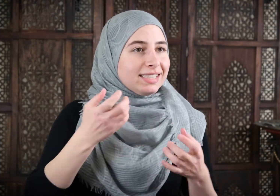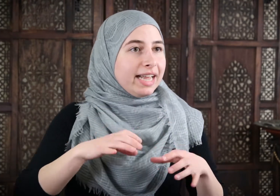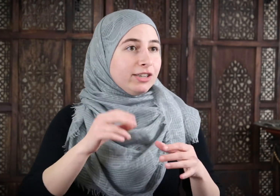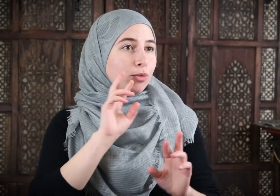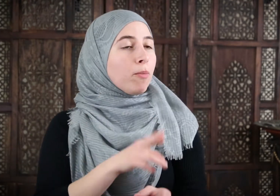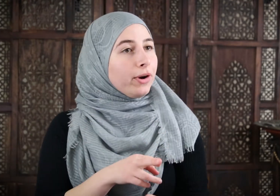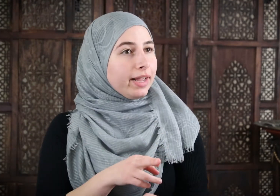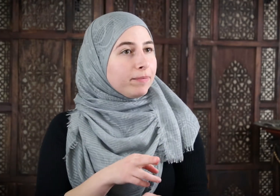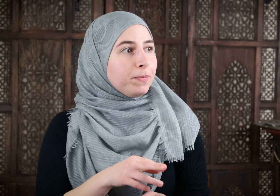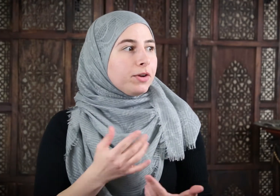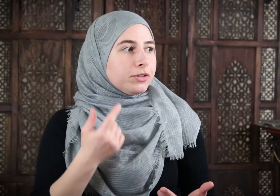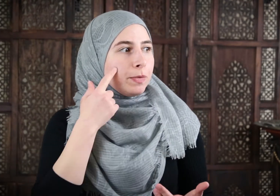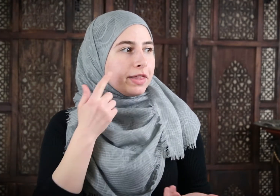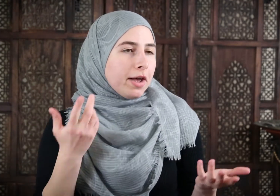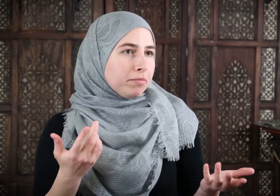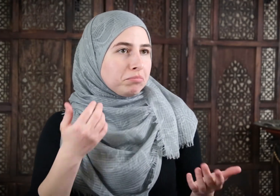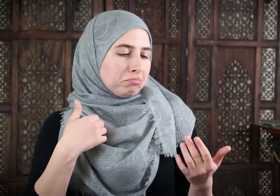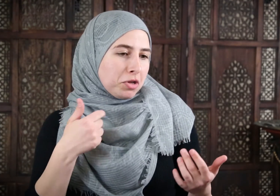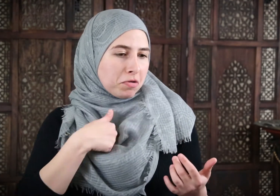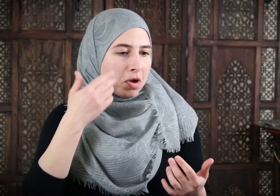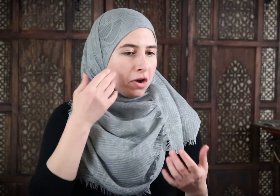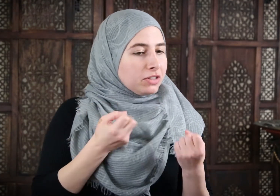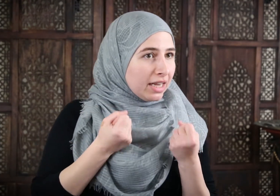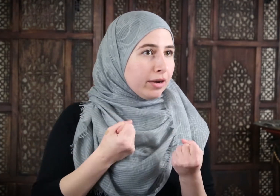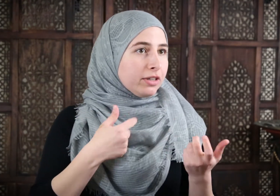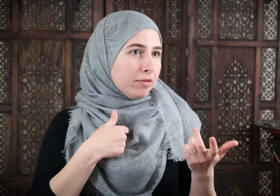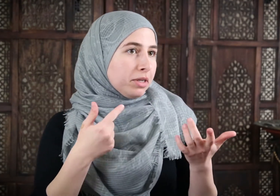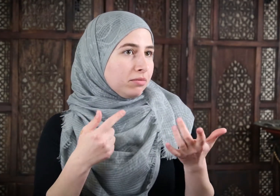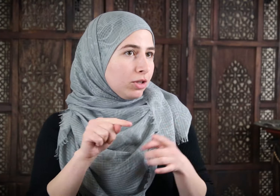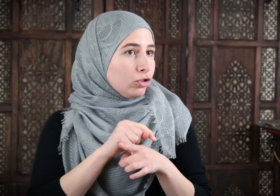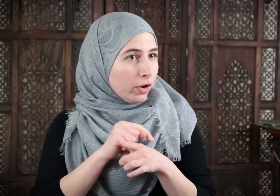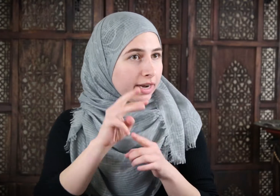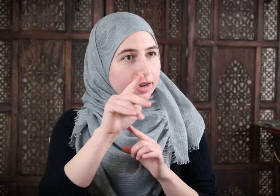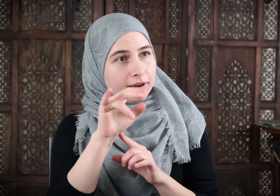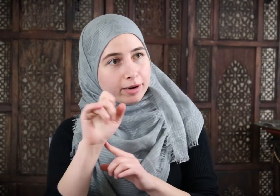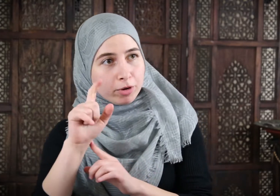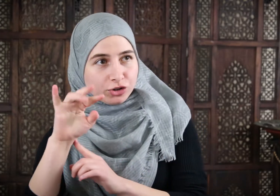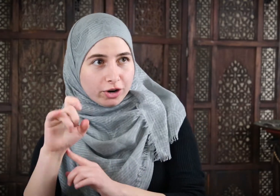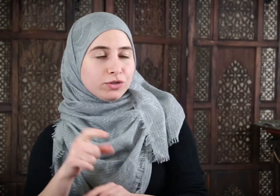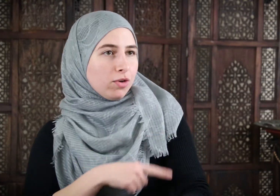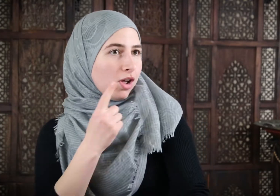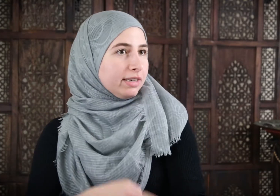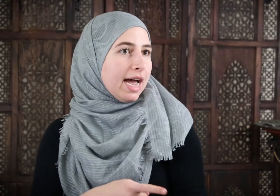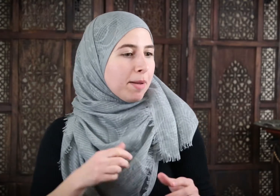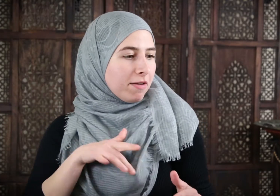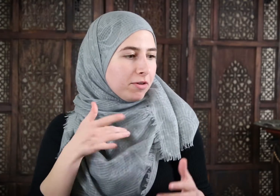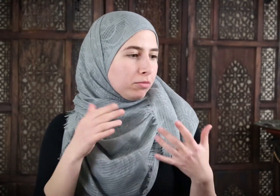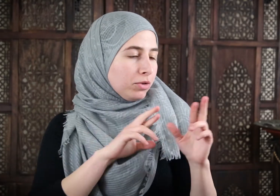likely to report it. So we thought, I know sign language. I've been, training in martial arts for a long time. I feel,